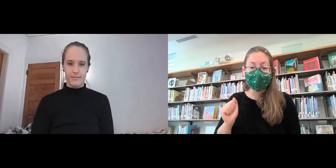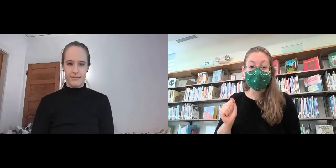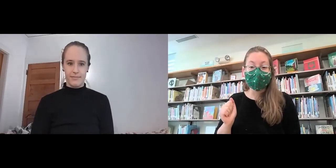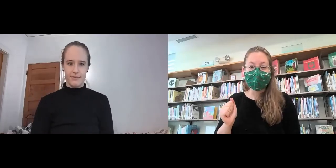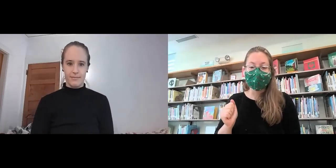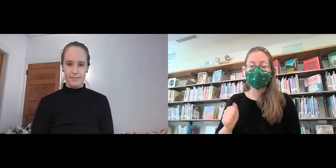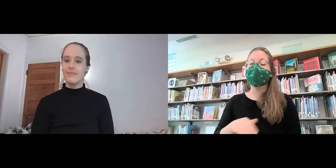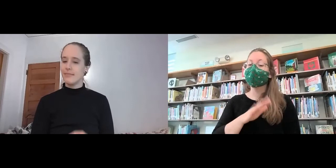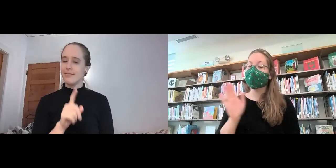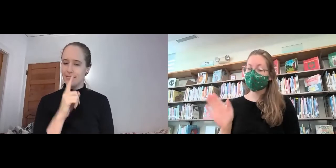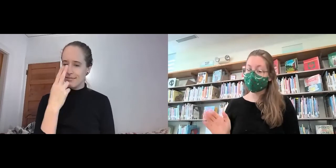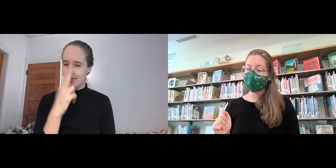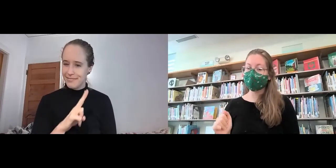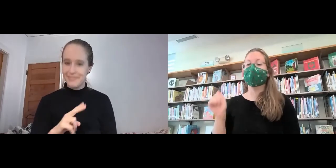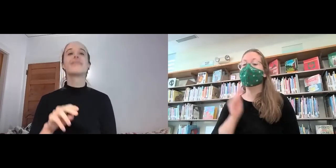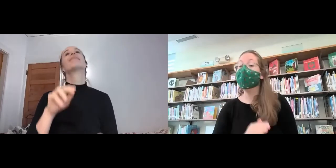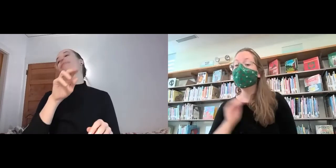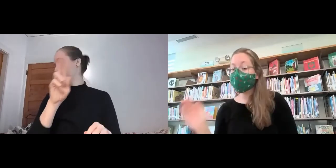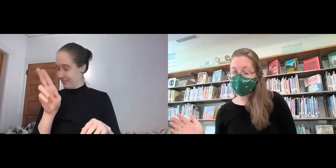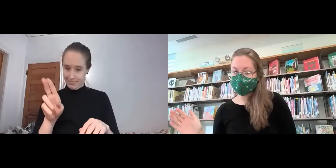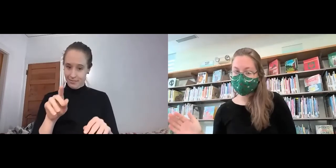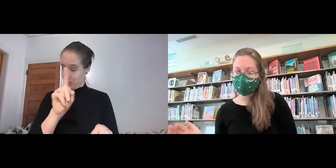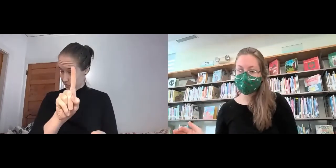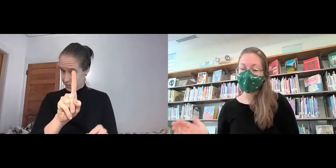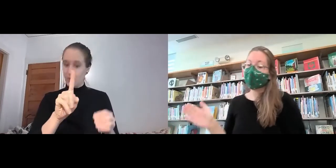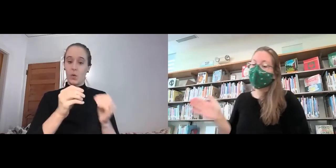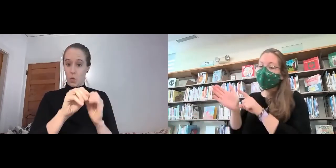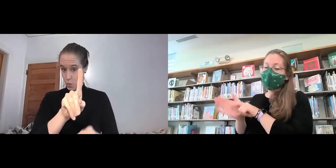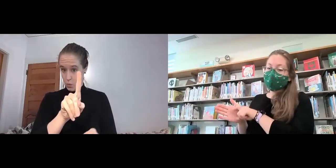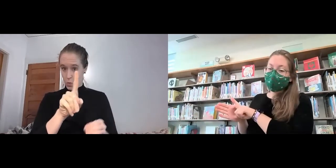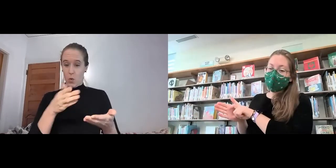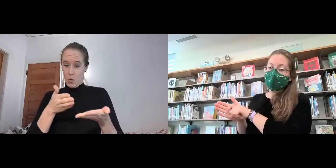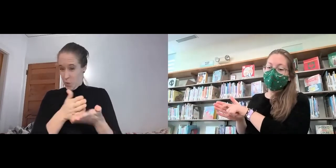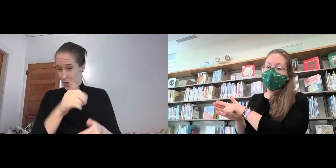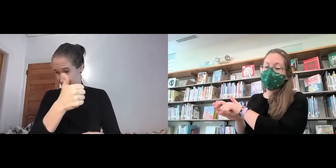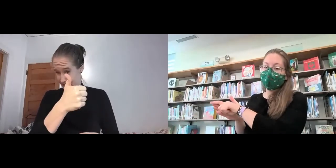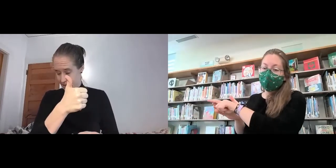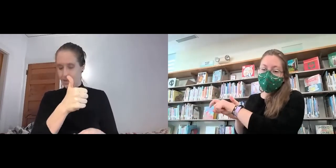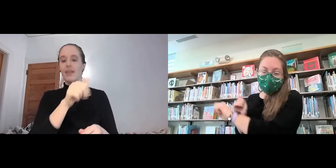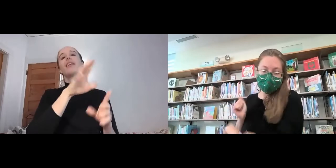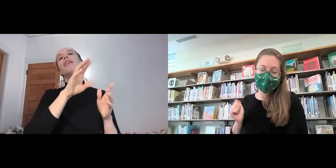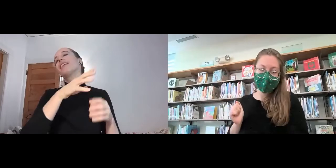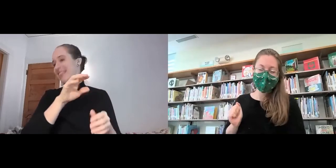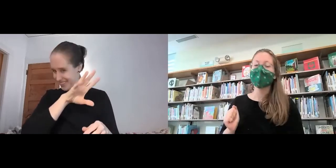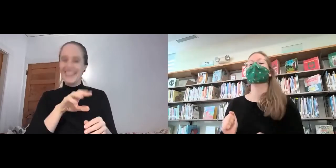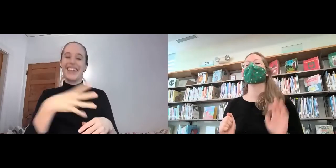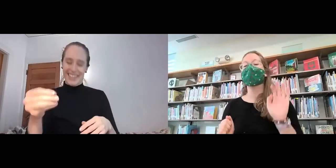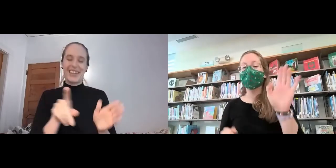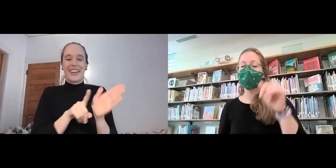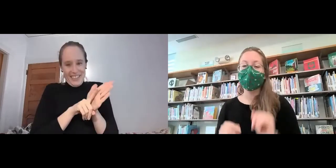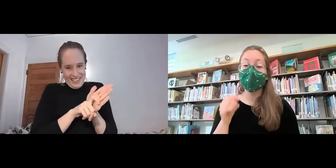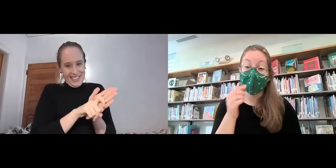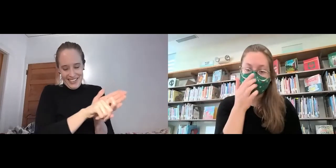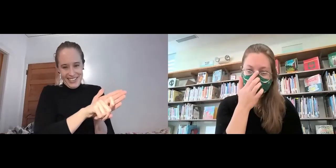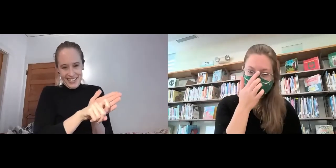And it's really fun. So those are numbers 1 through 10 and worm. So you'll